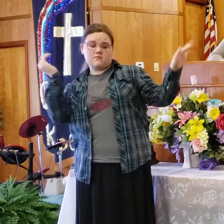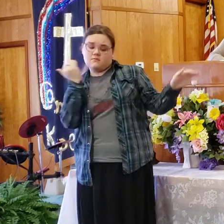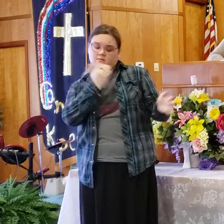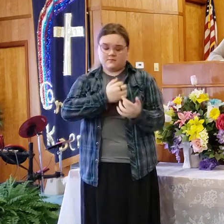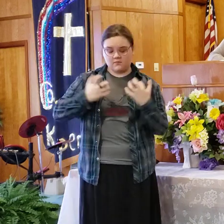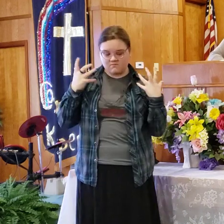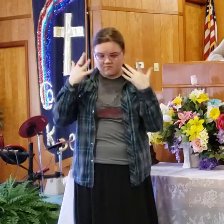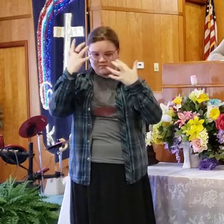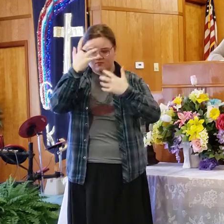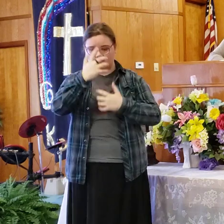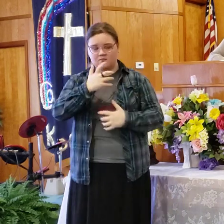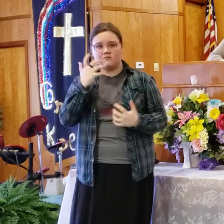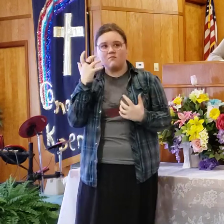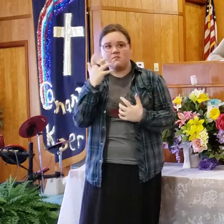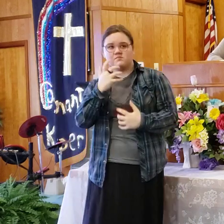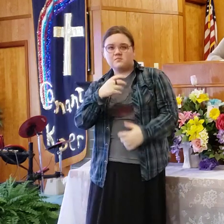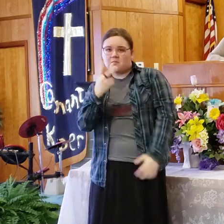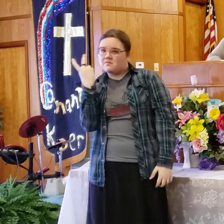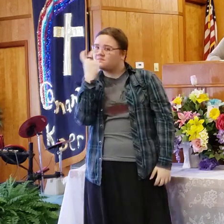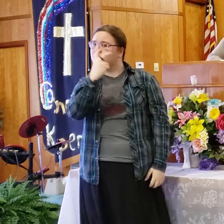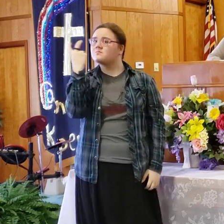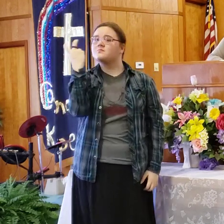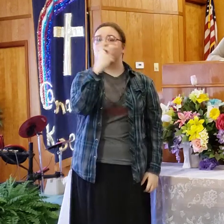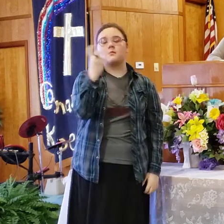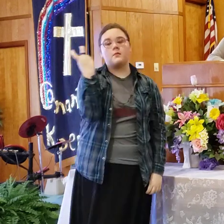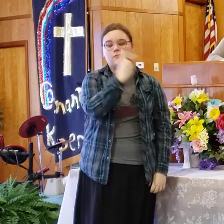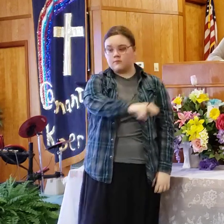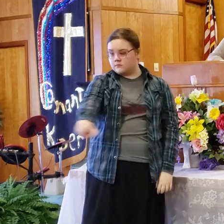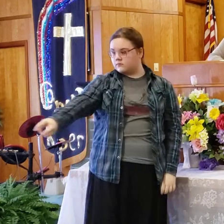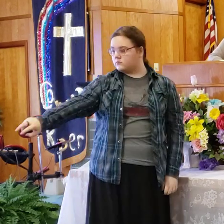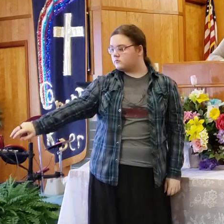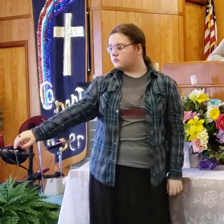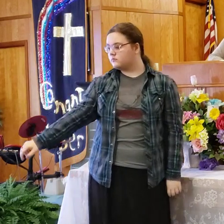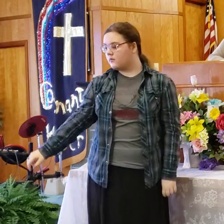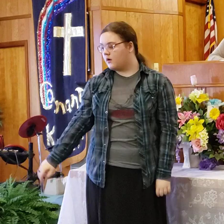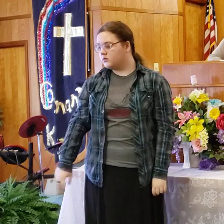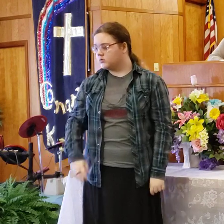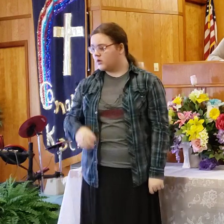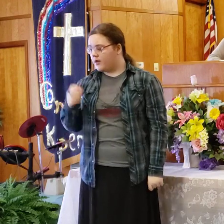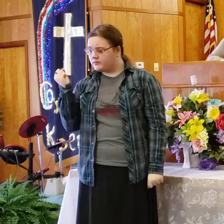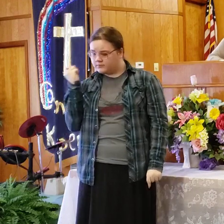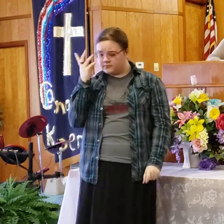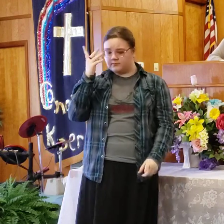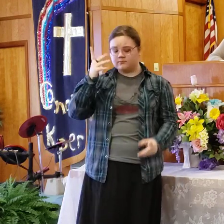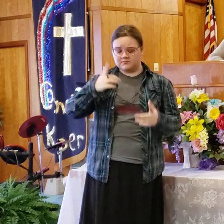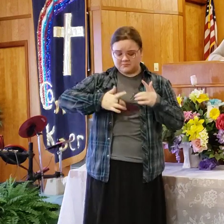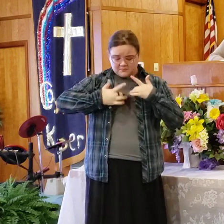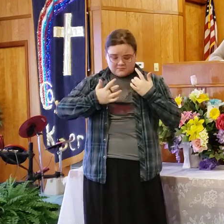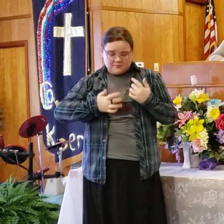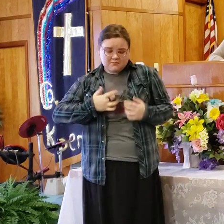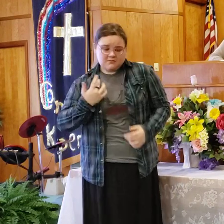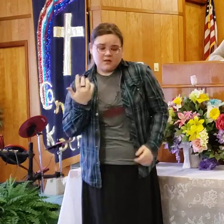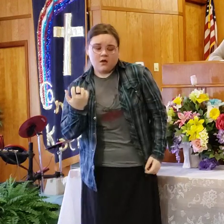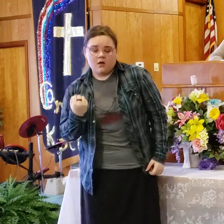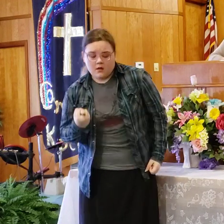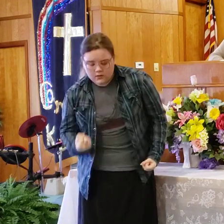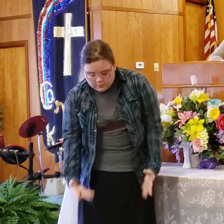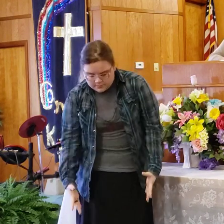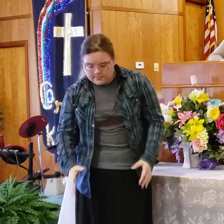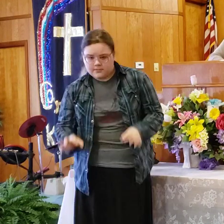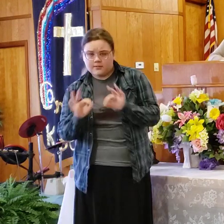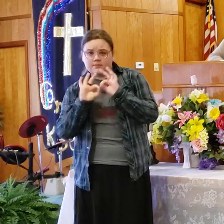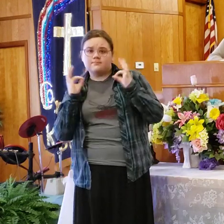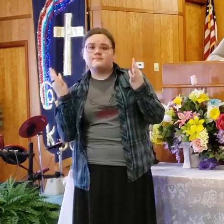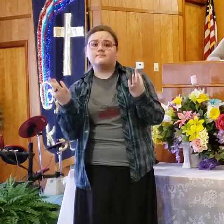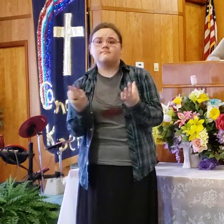skies and my red eyes, I can barely see. When I'm feeling like I've been left